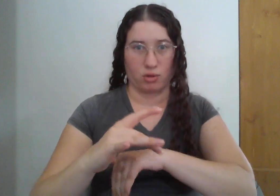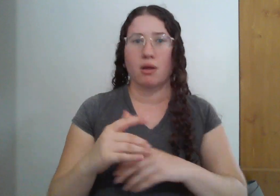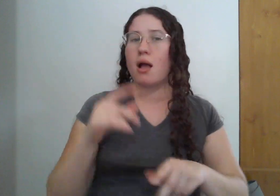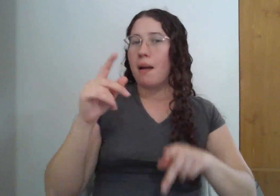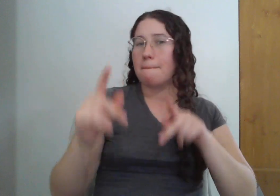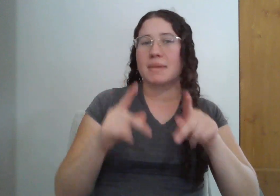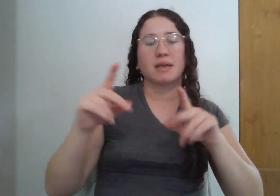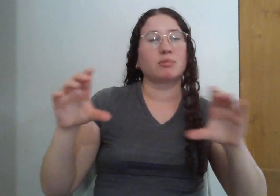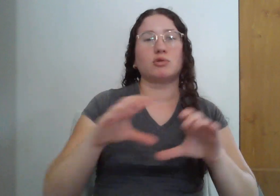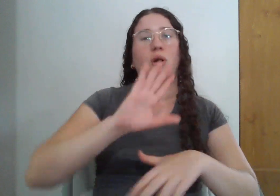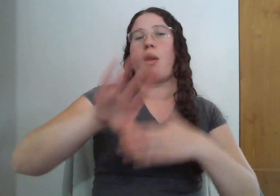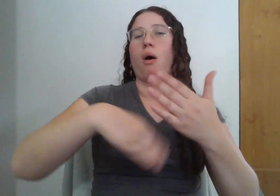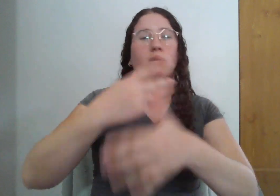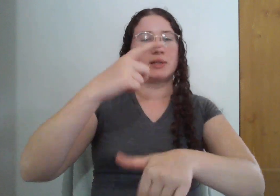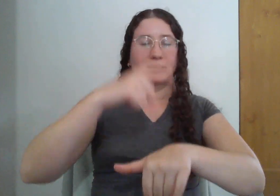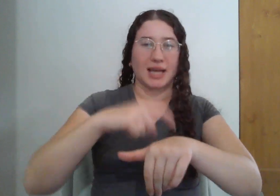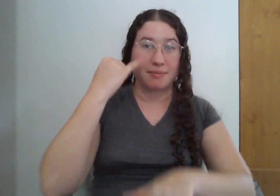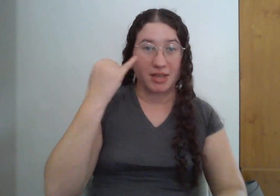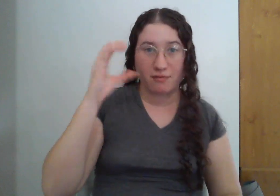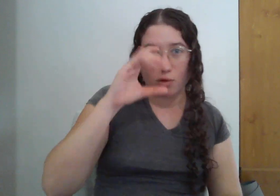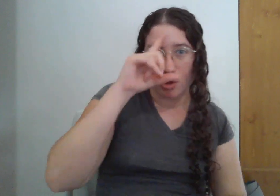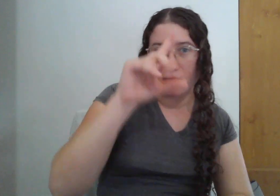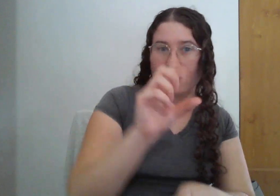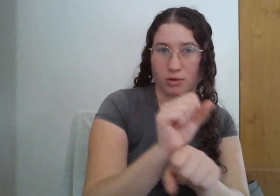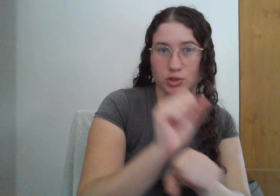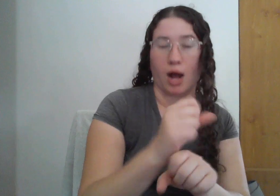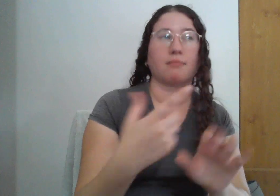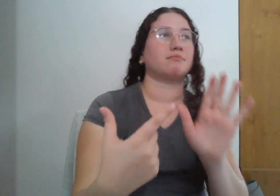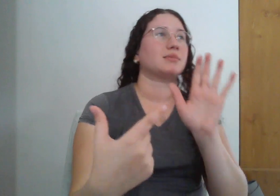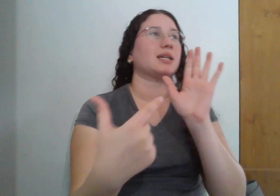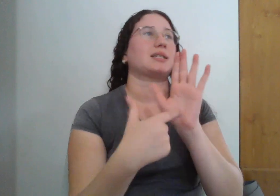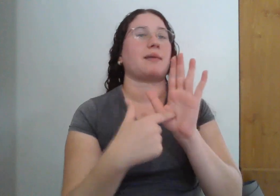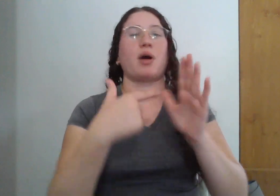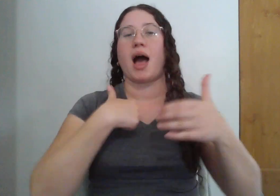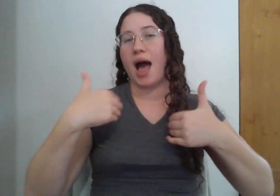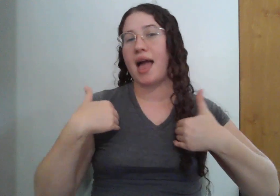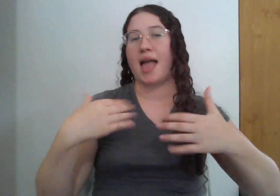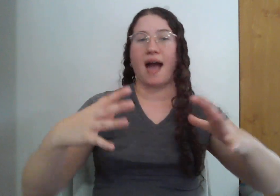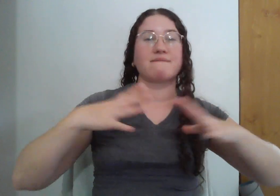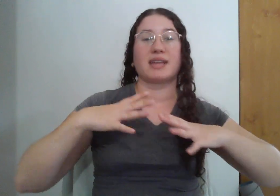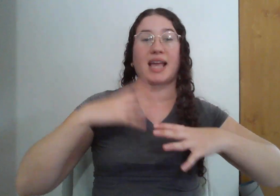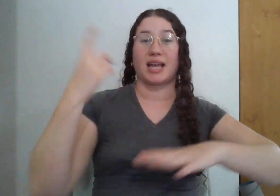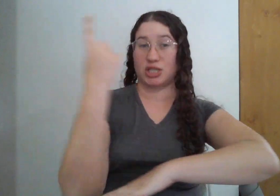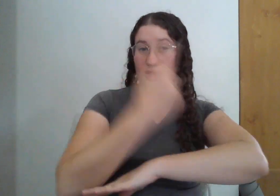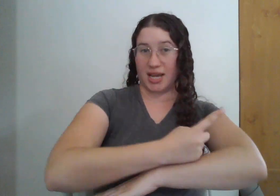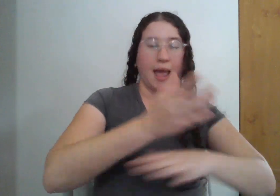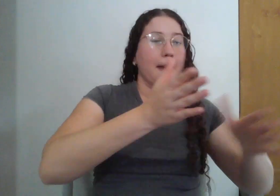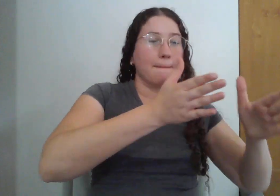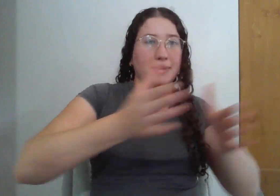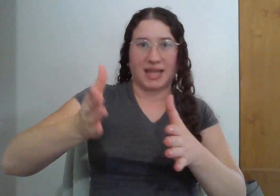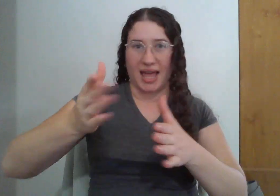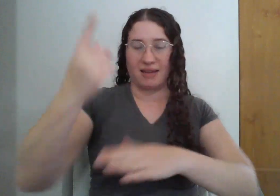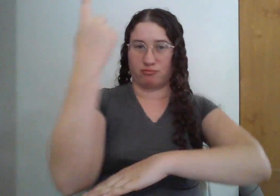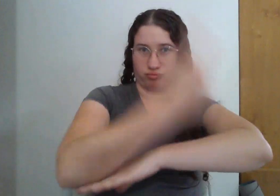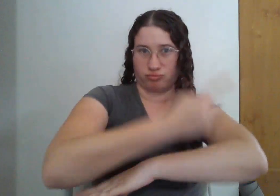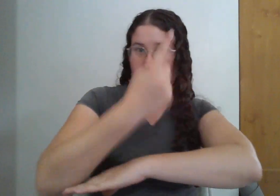job seeking process. They may say something like, I have vacation planned for these dates. Will I be able to take my vacation?